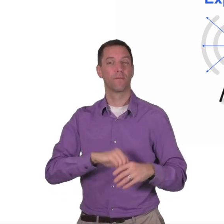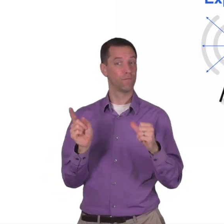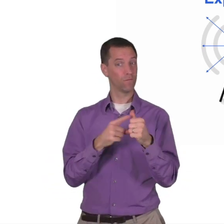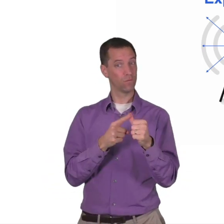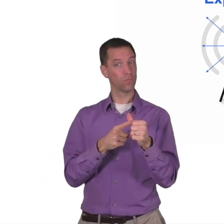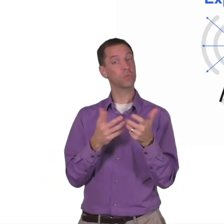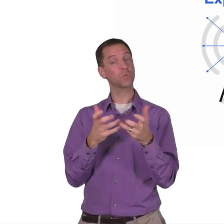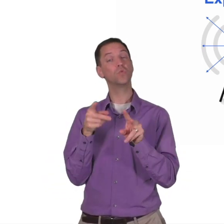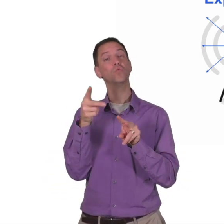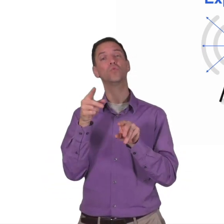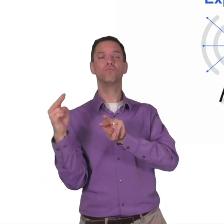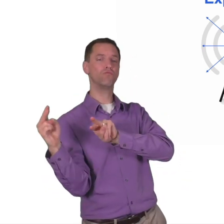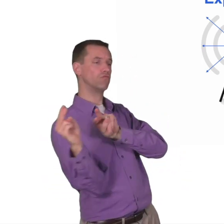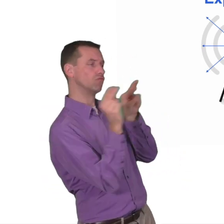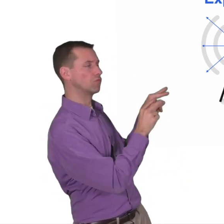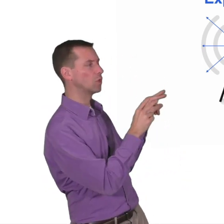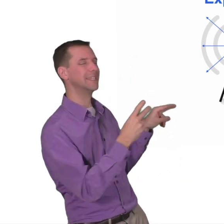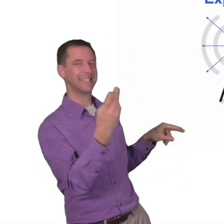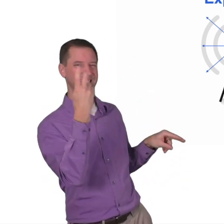that is definitely not enough, and I'll say more about that later.